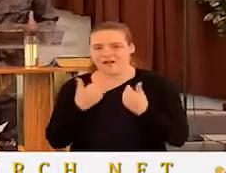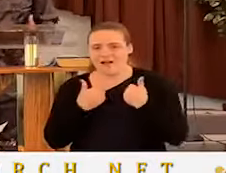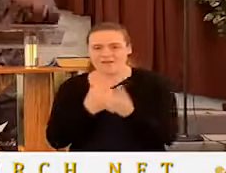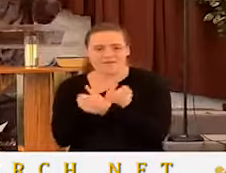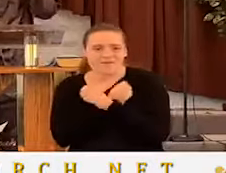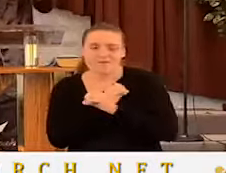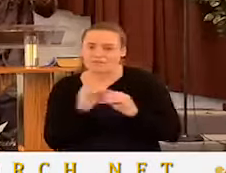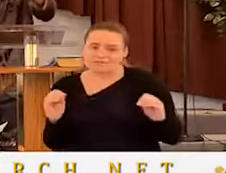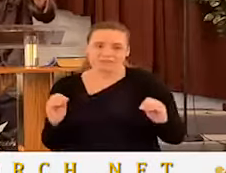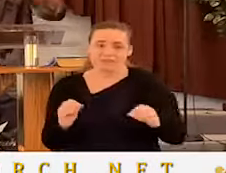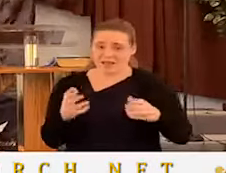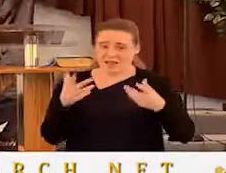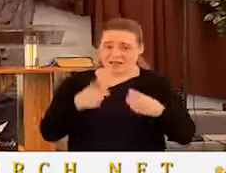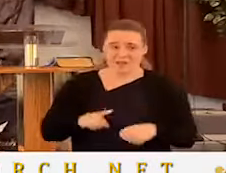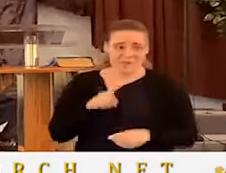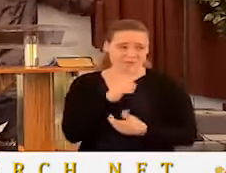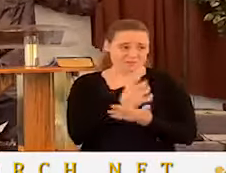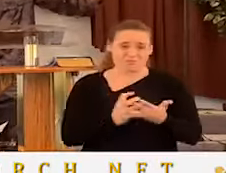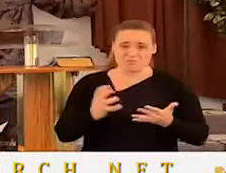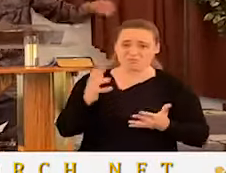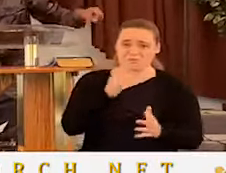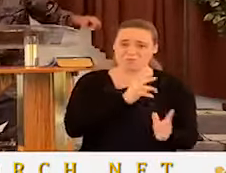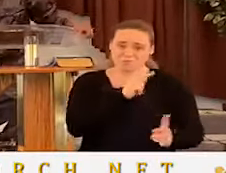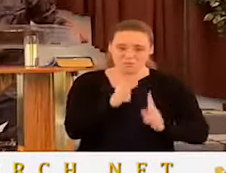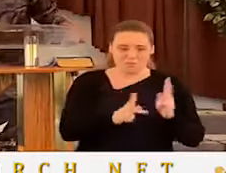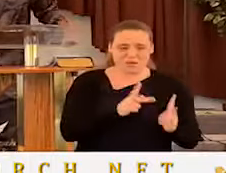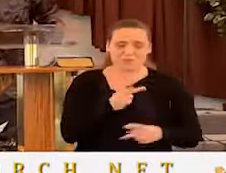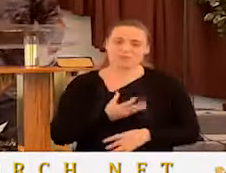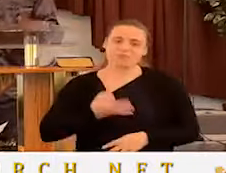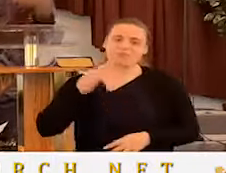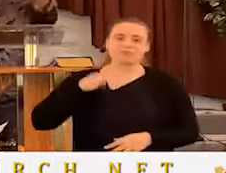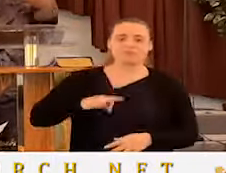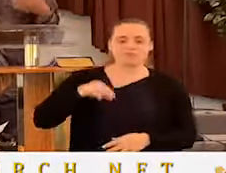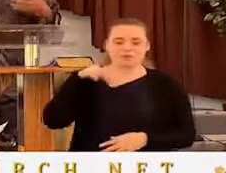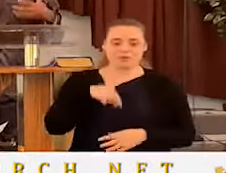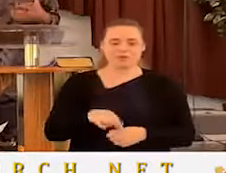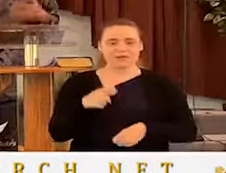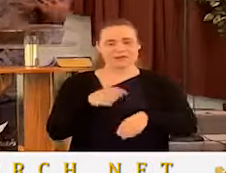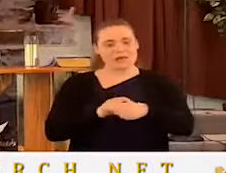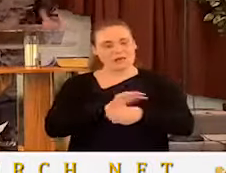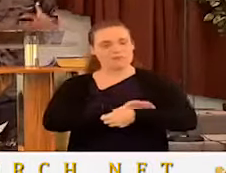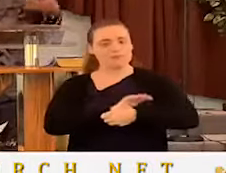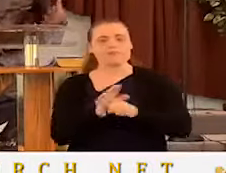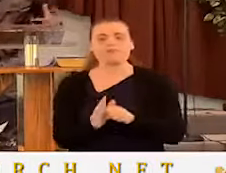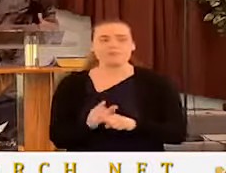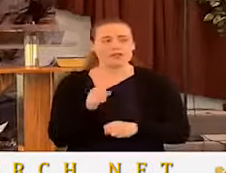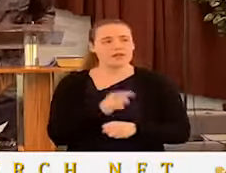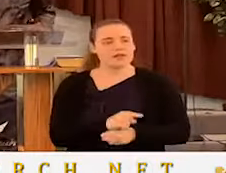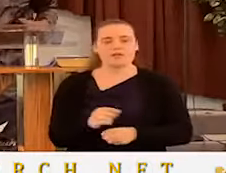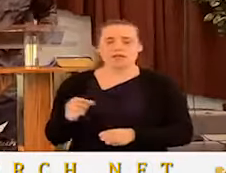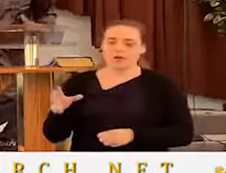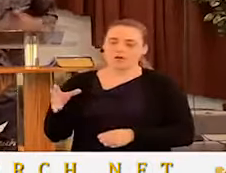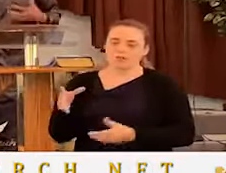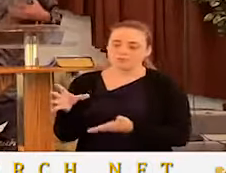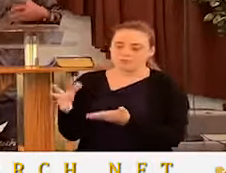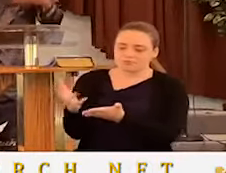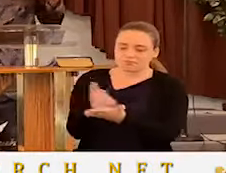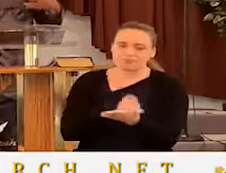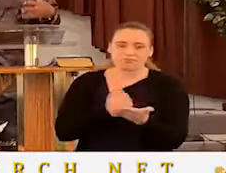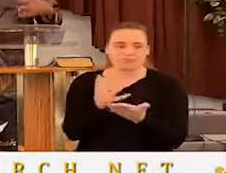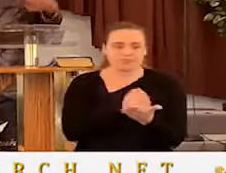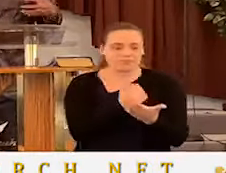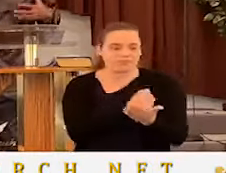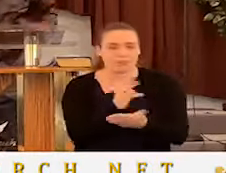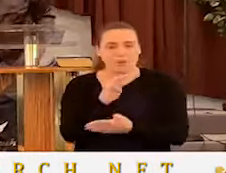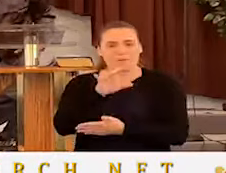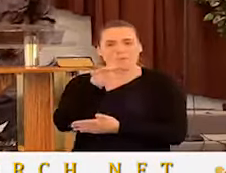When millionaires are profiting over this pandemic, when they are receiving millions of dollars,